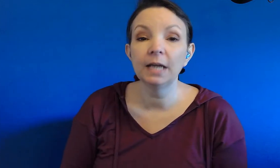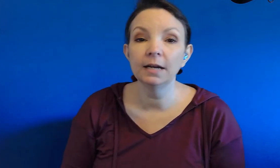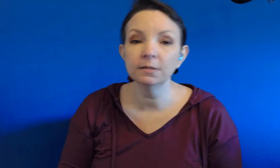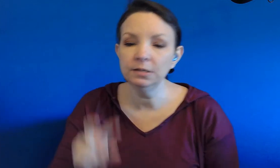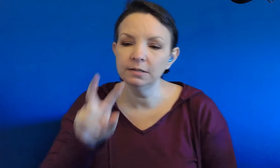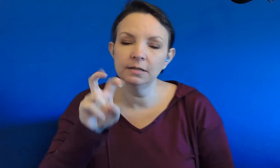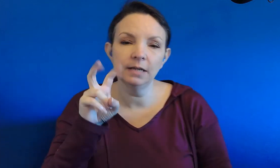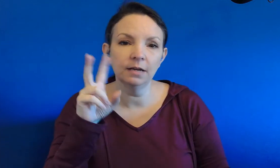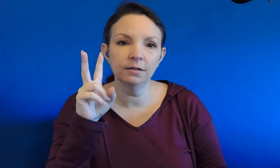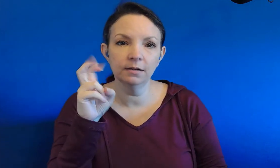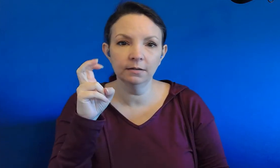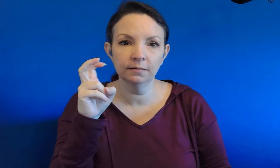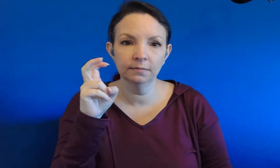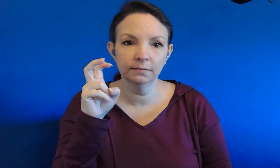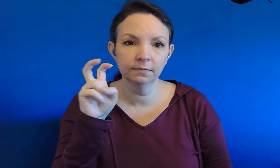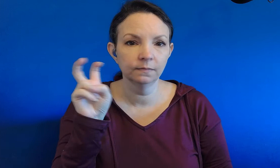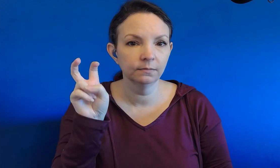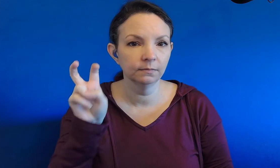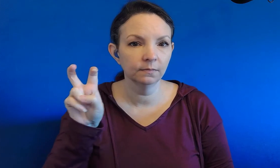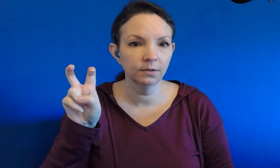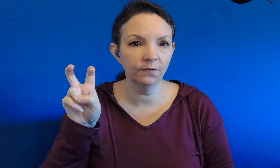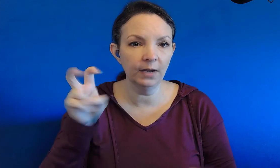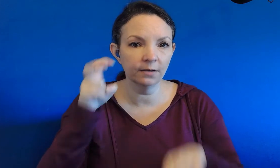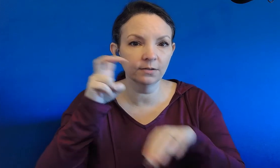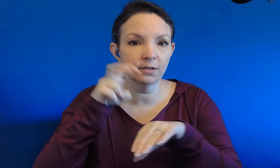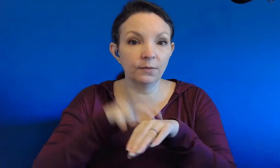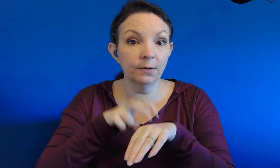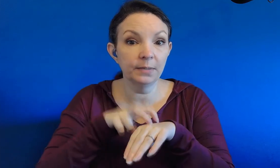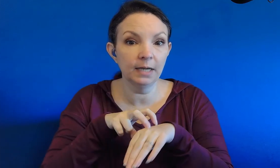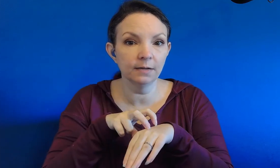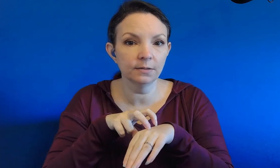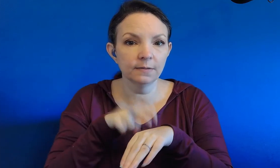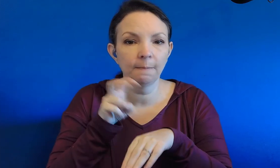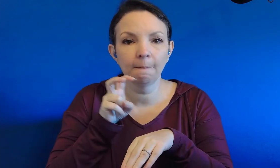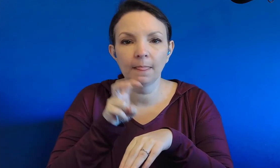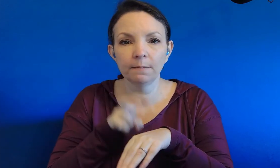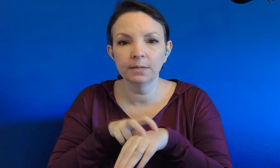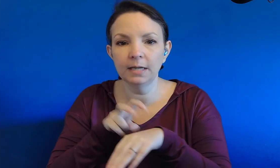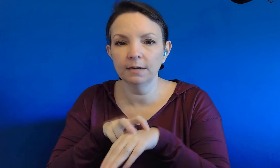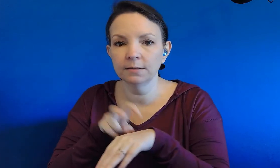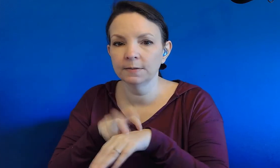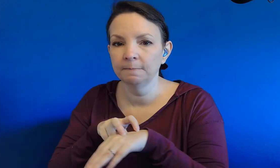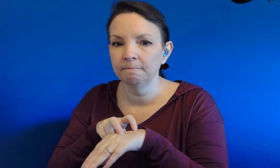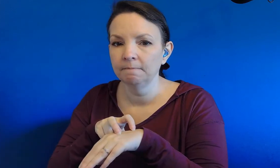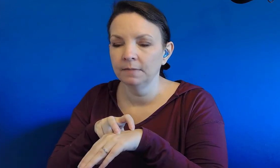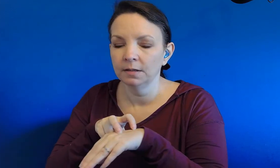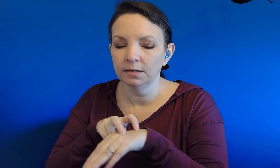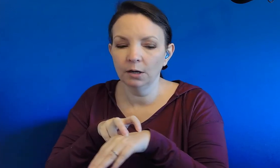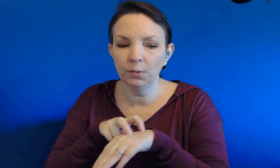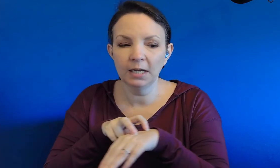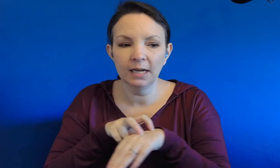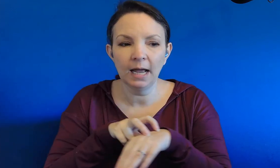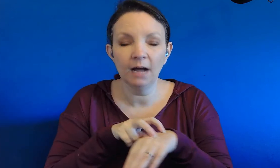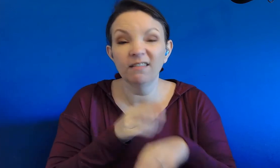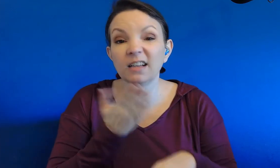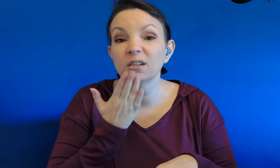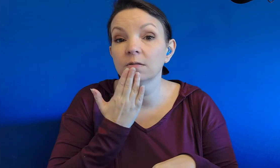Potatoes. You take your 2 fingers, and we go potatoes. Potatoes. Now we can have like